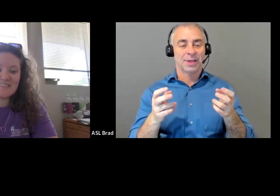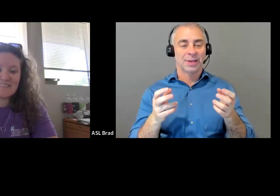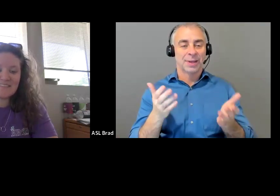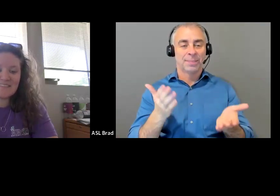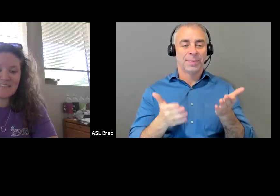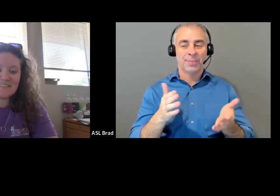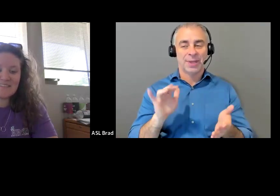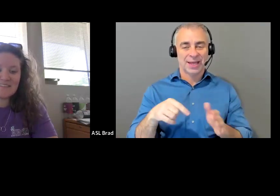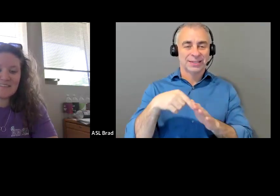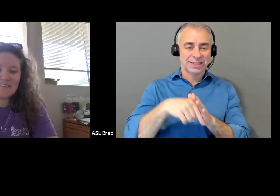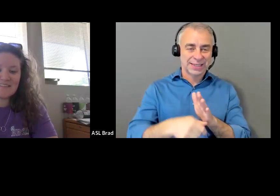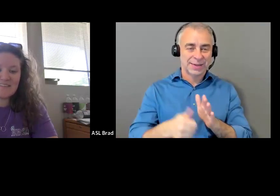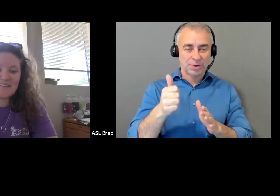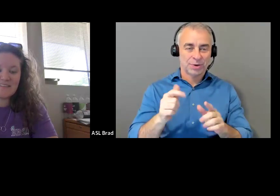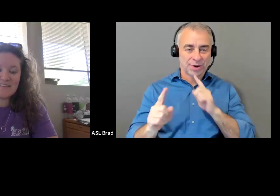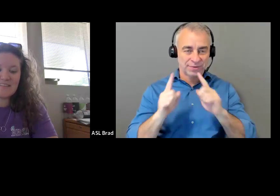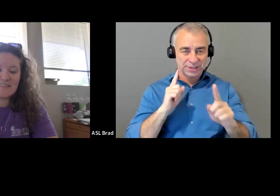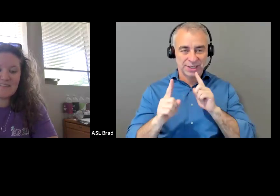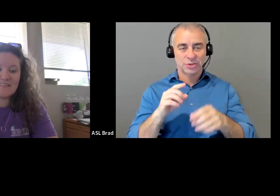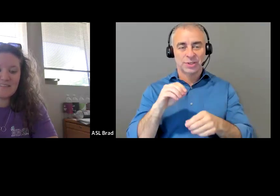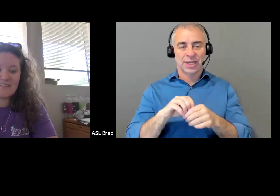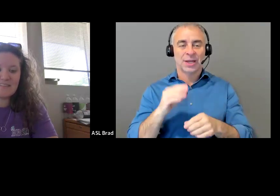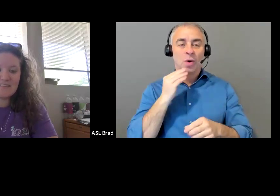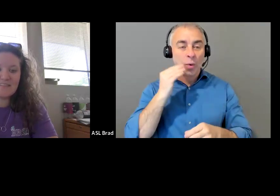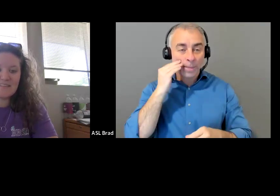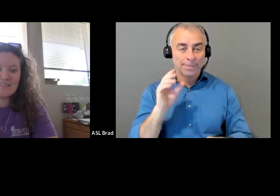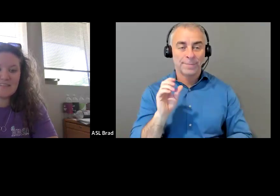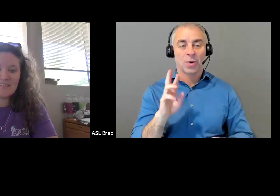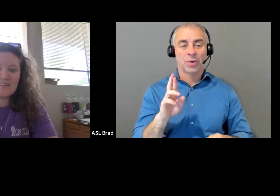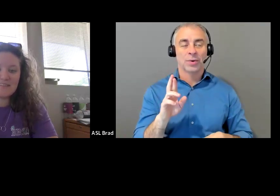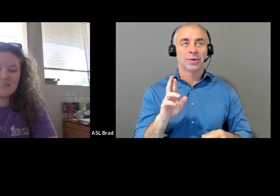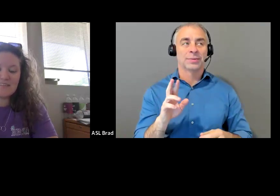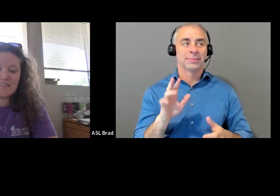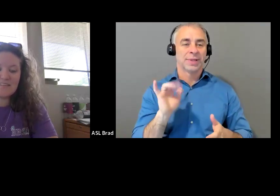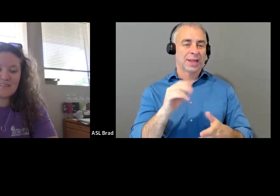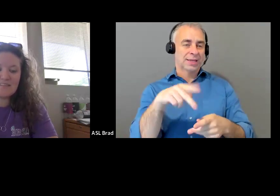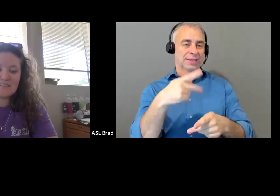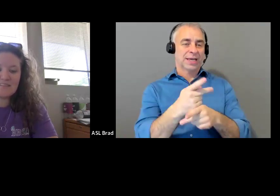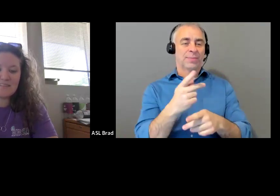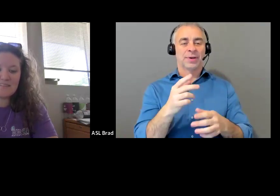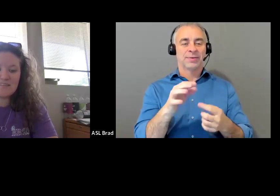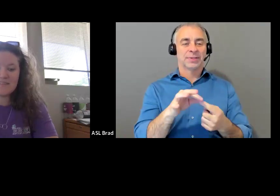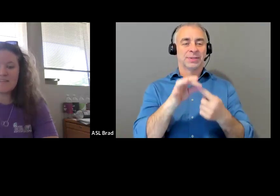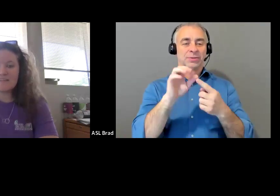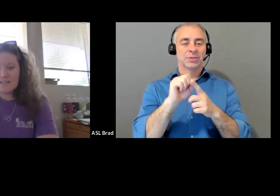broader conversation for home life or, those kinds of nuances?